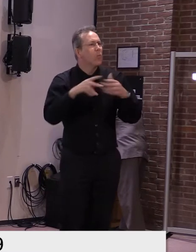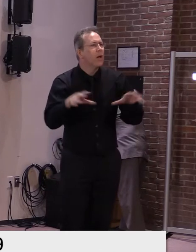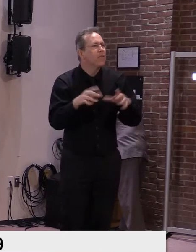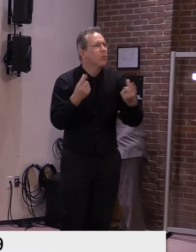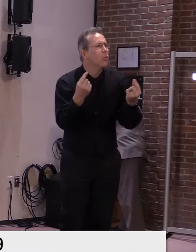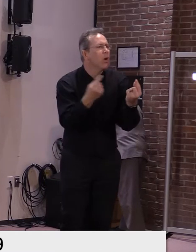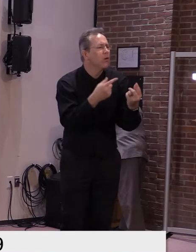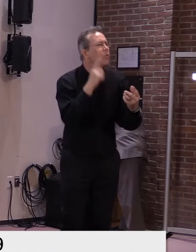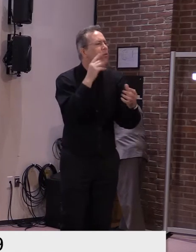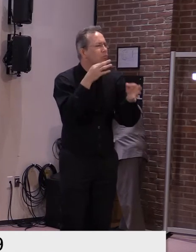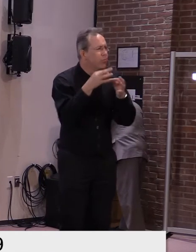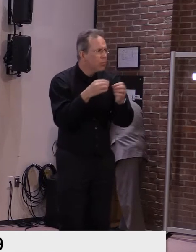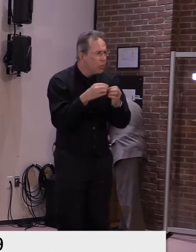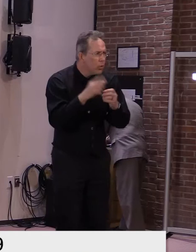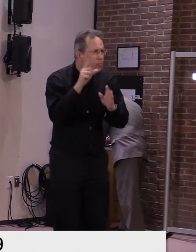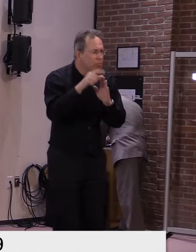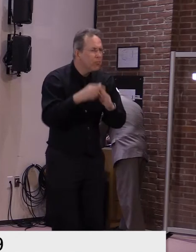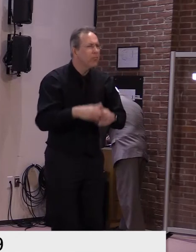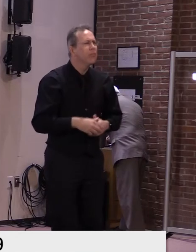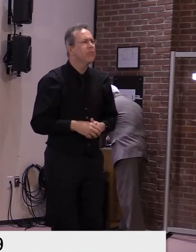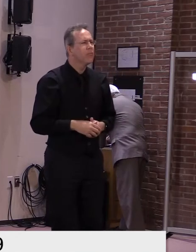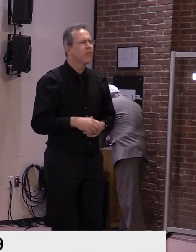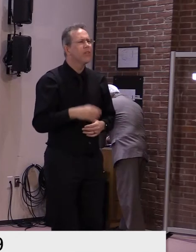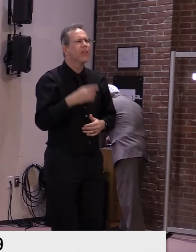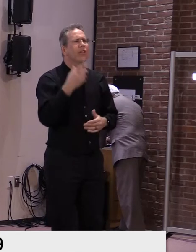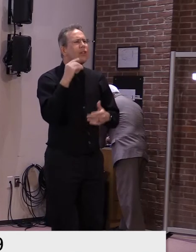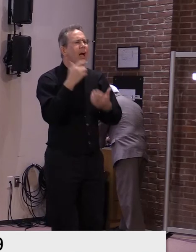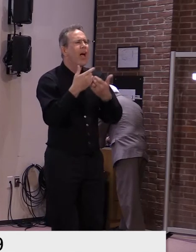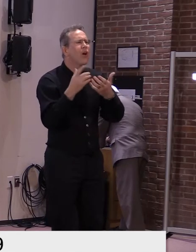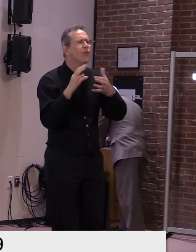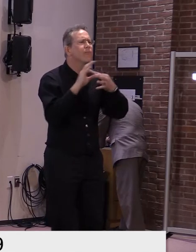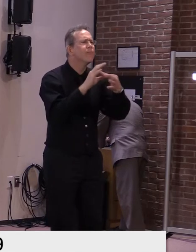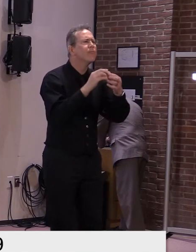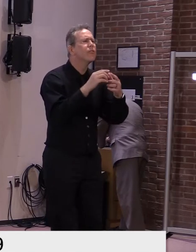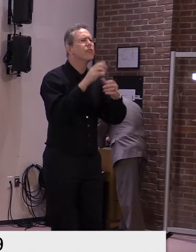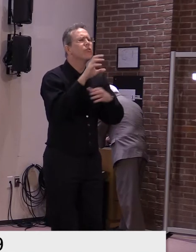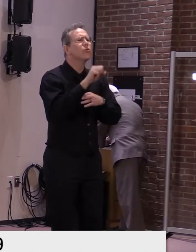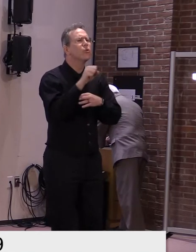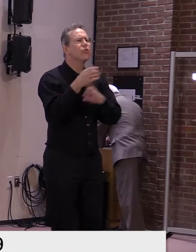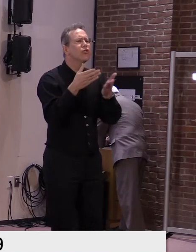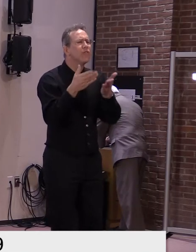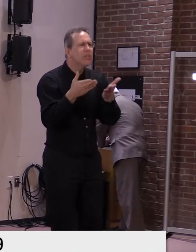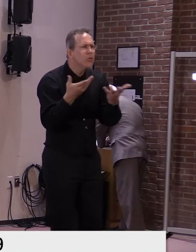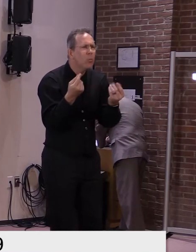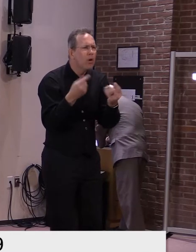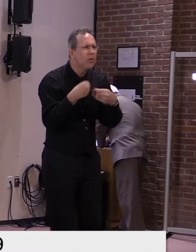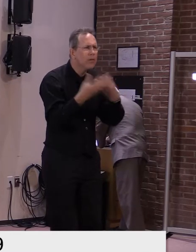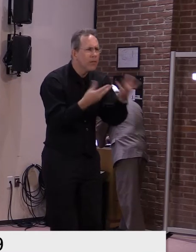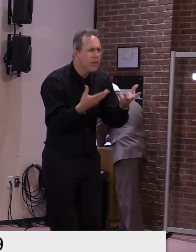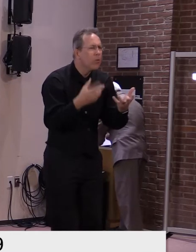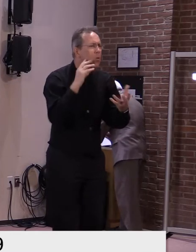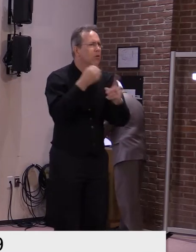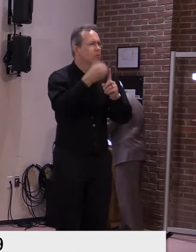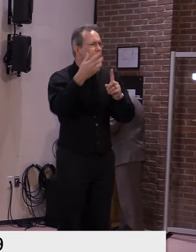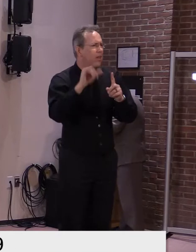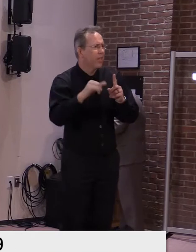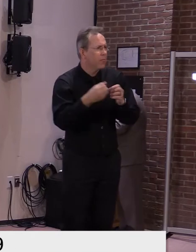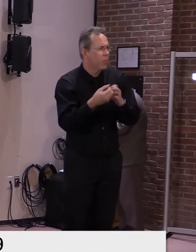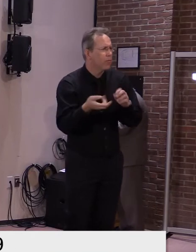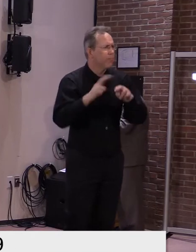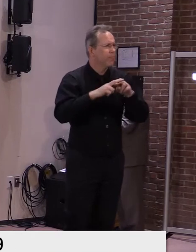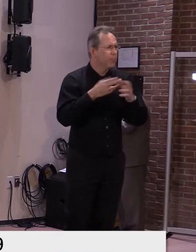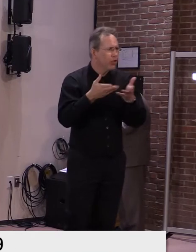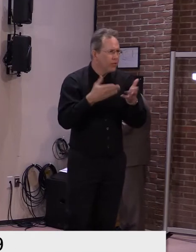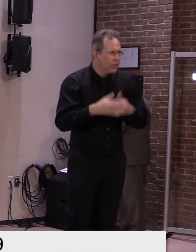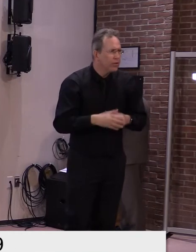stakeholders, programs, and service providers to design a statewide summer initiative that expands capacity for these programs and extends their availability